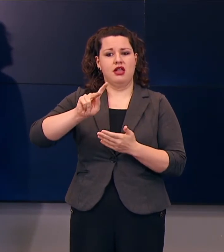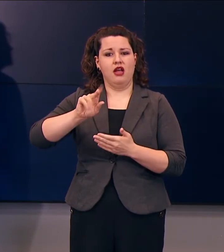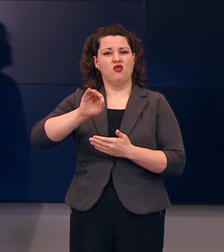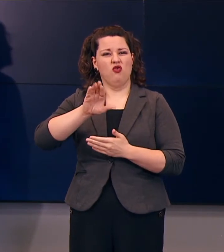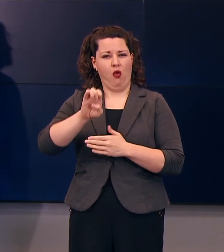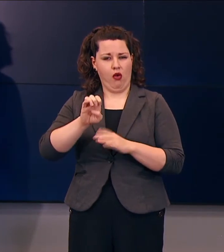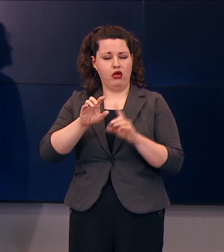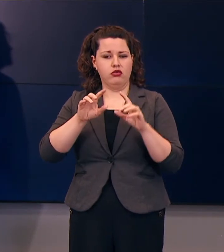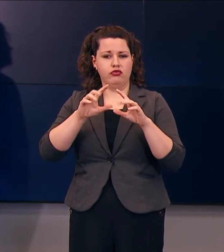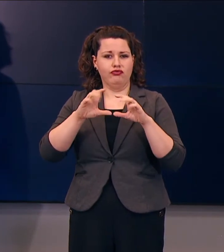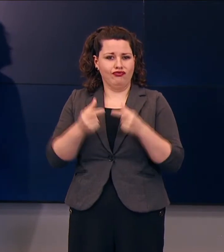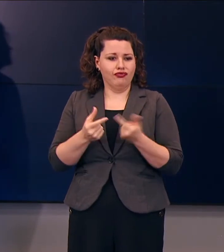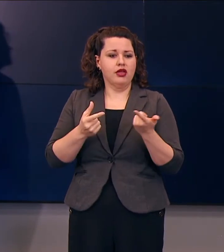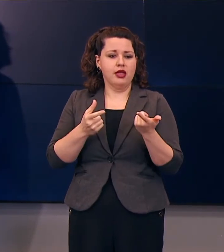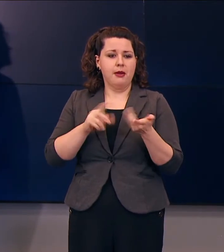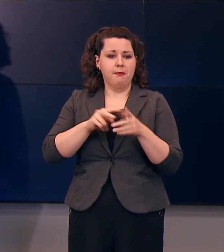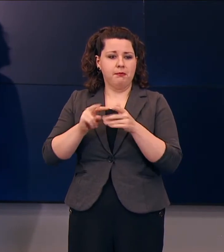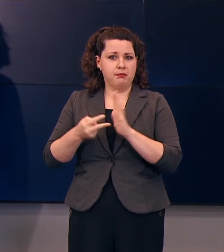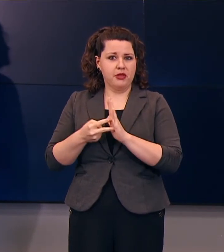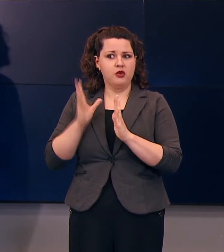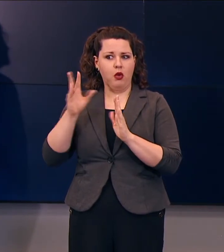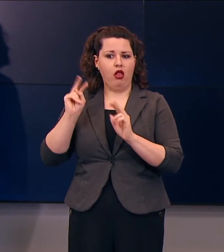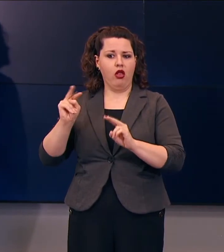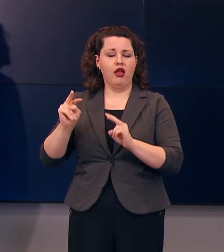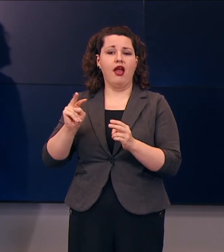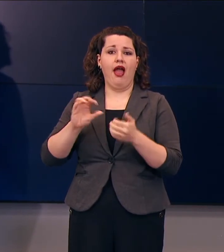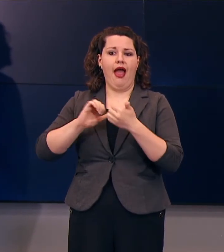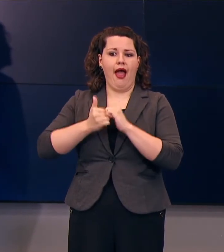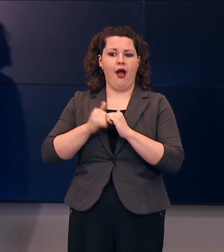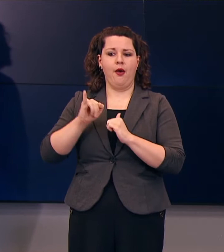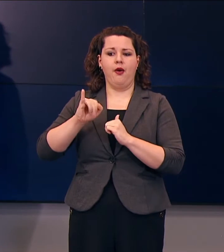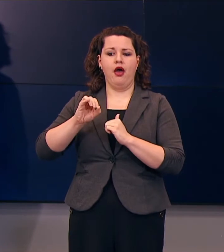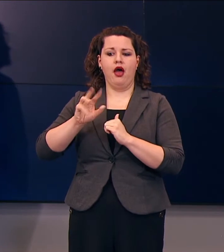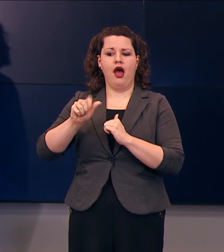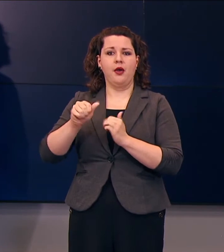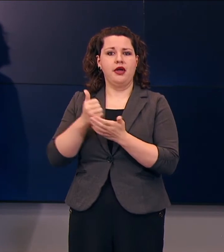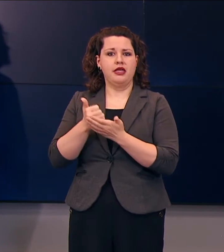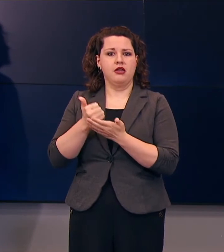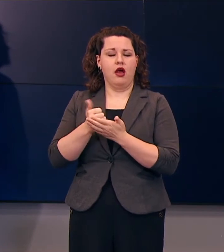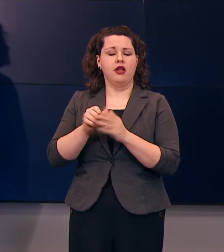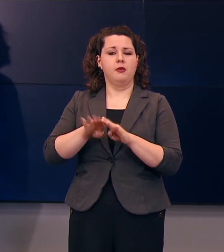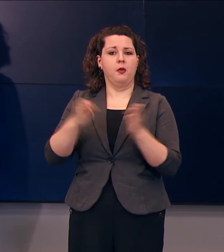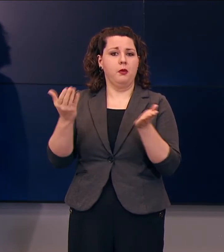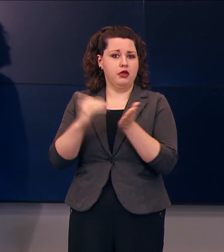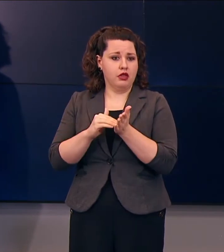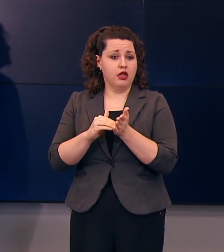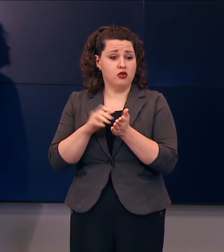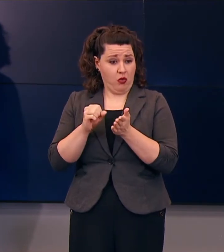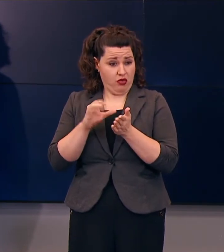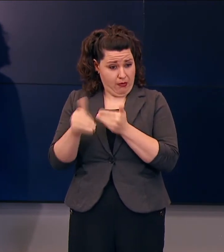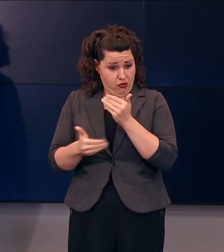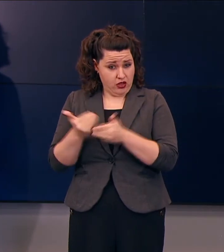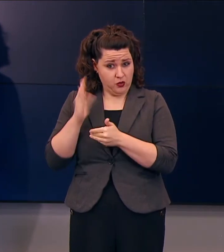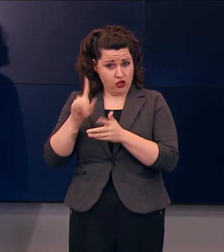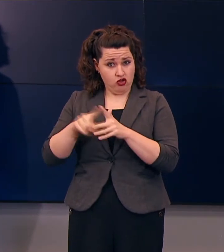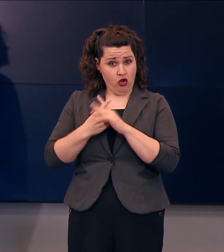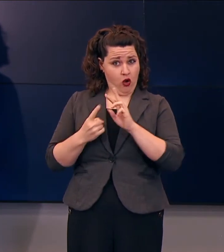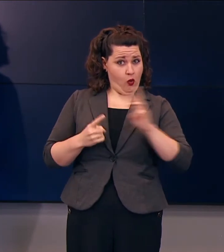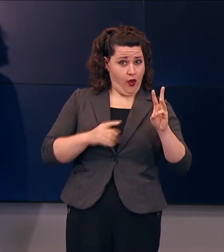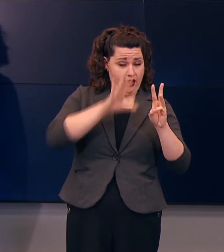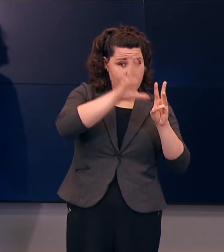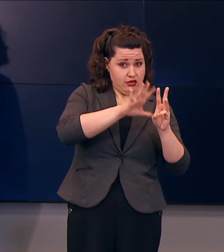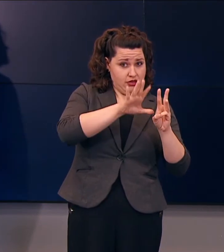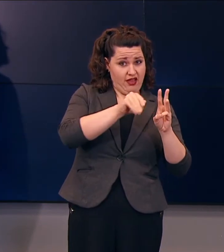at a possible phased-in reopening of the Iowa economy. Yep. Does it look like that process will begin on the west side of Iowa